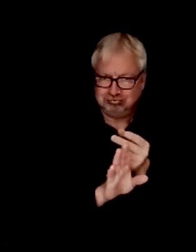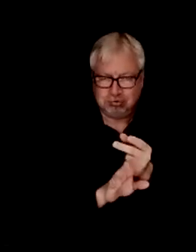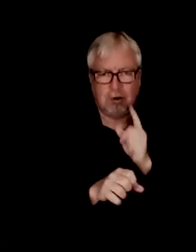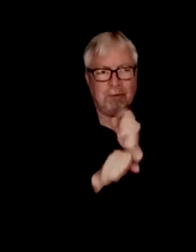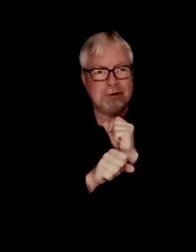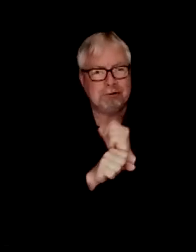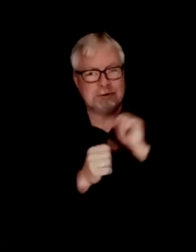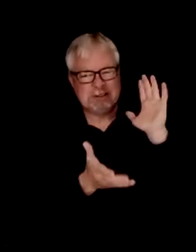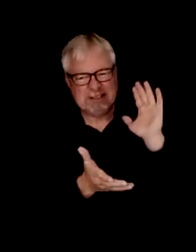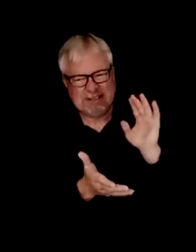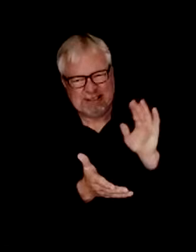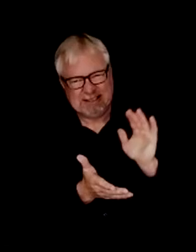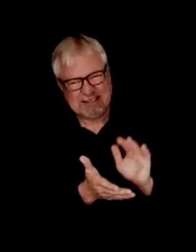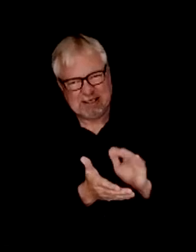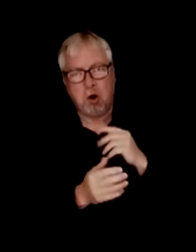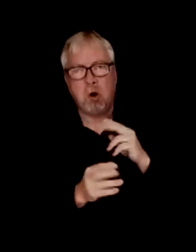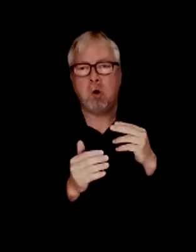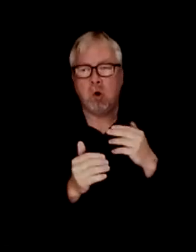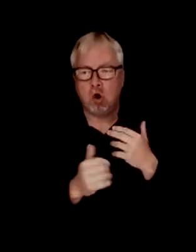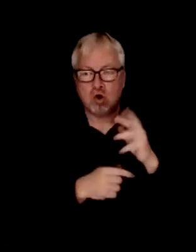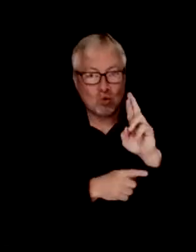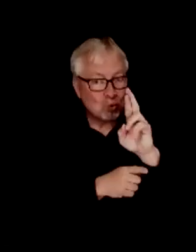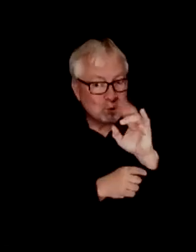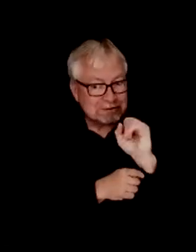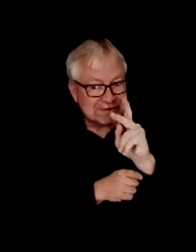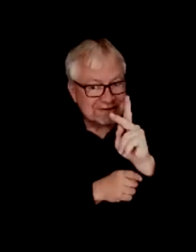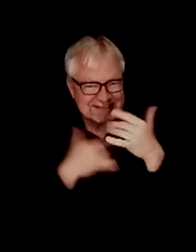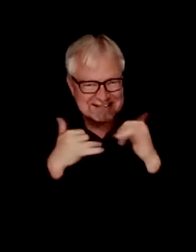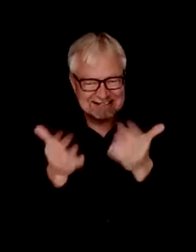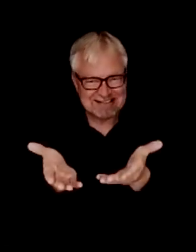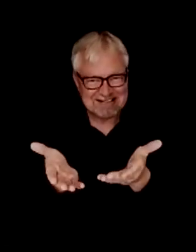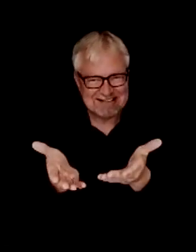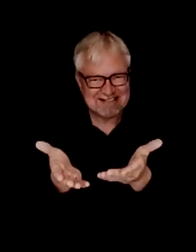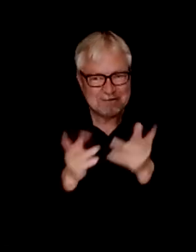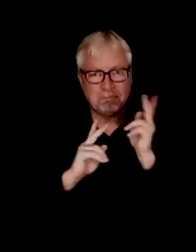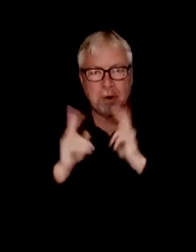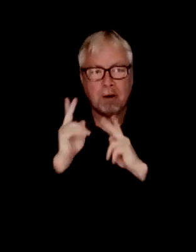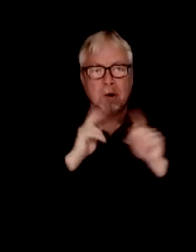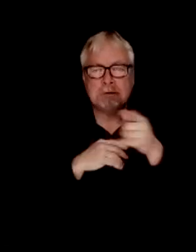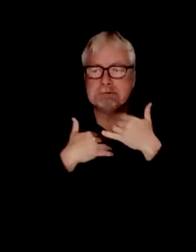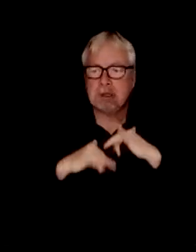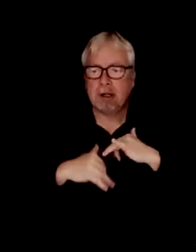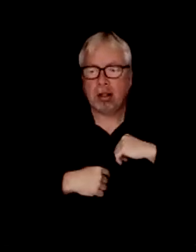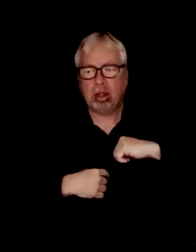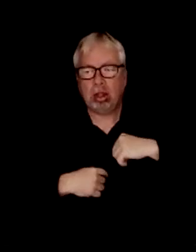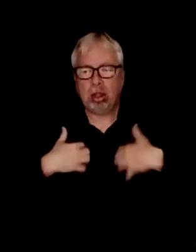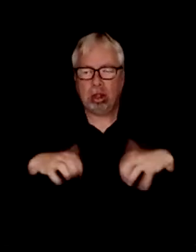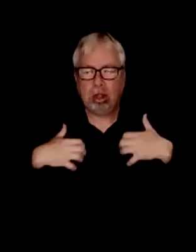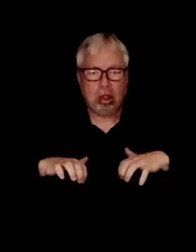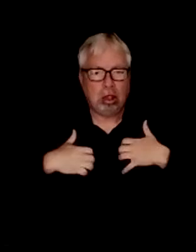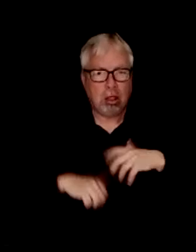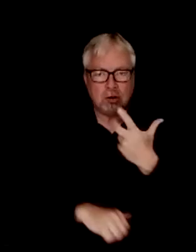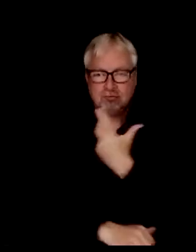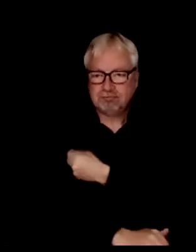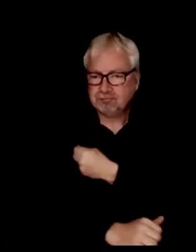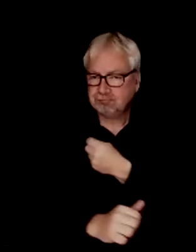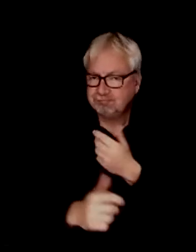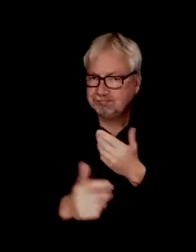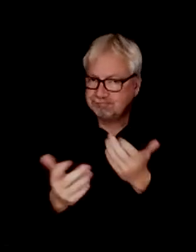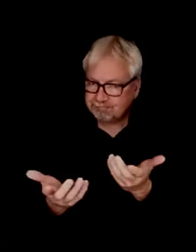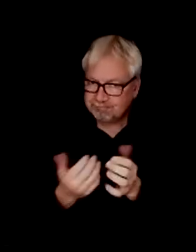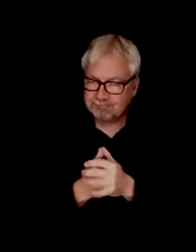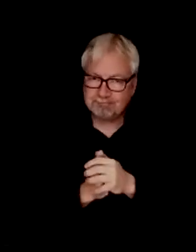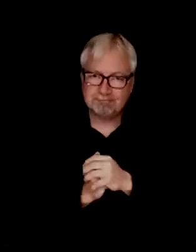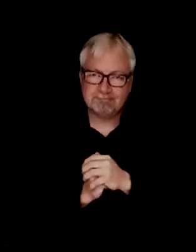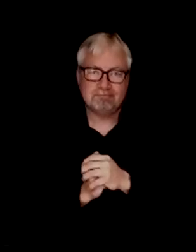there for those who remain unvaccinated and susceptible. Despite the fact that thousands of Minnesotans are getting vaccinated